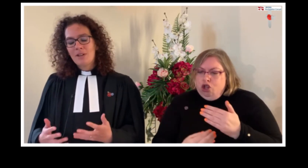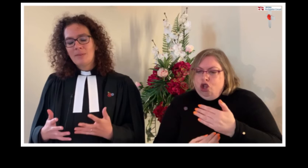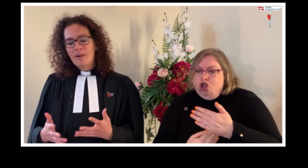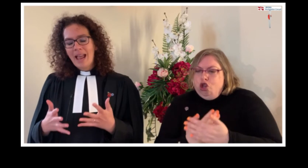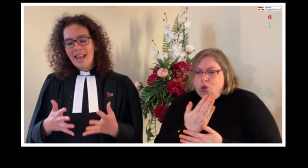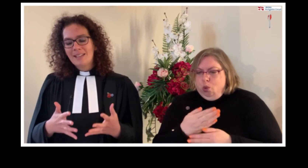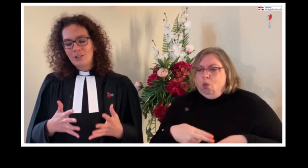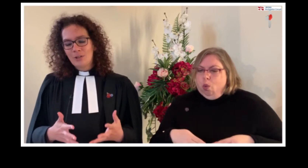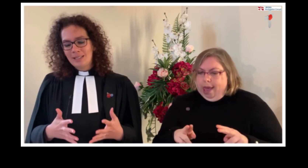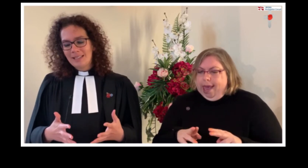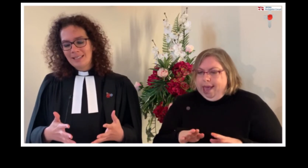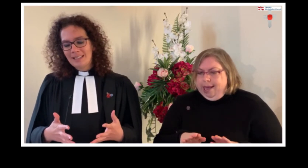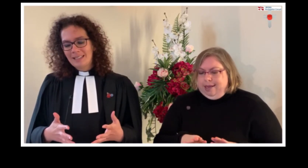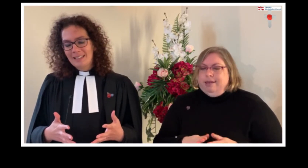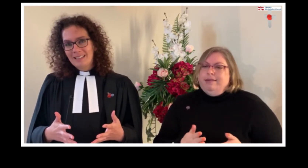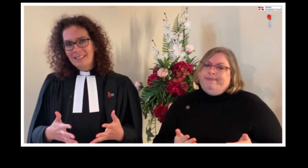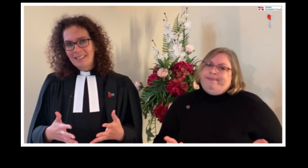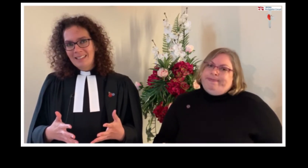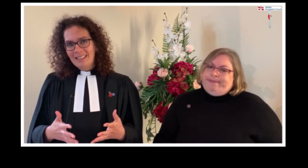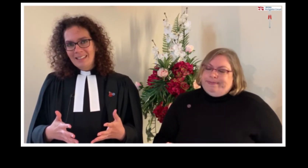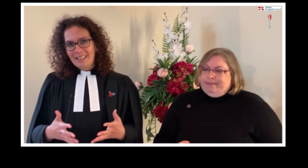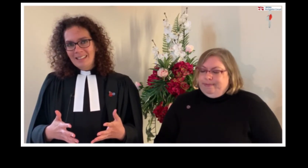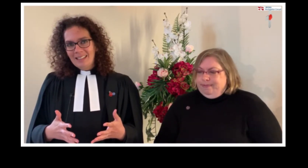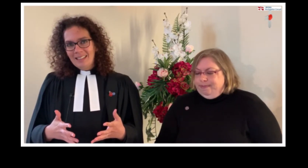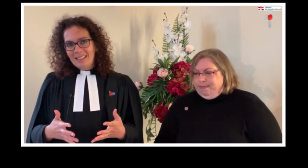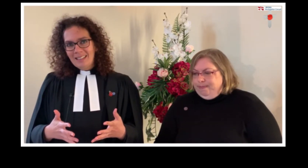And when I read about Haig's choices,